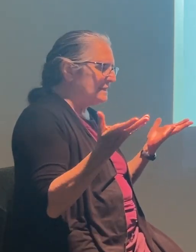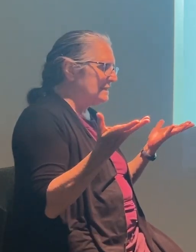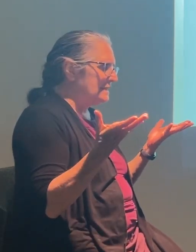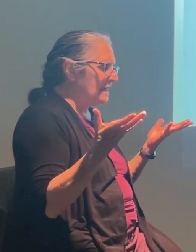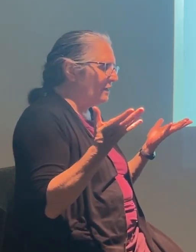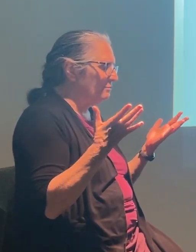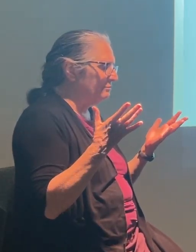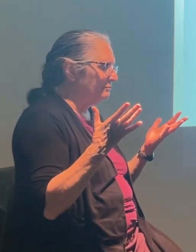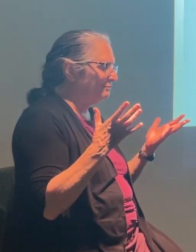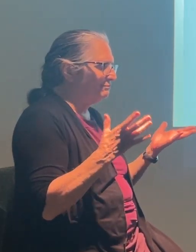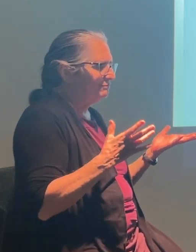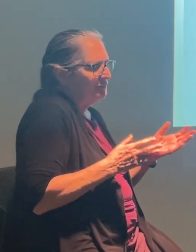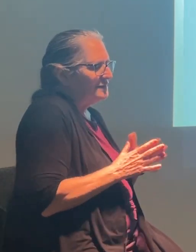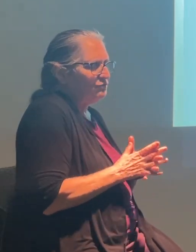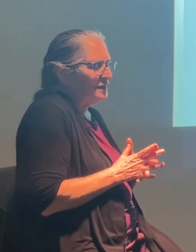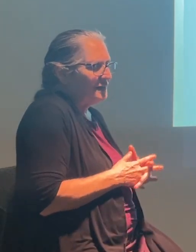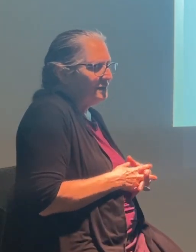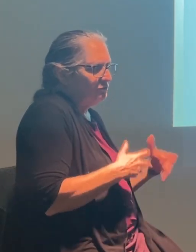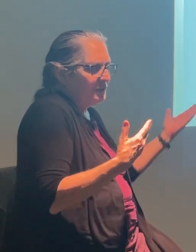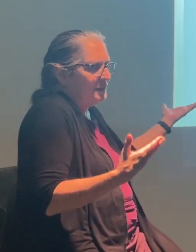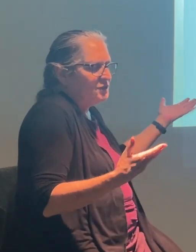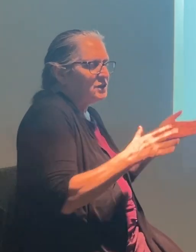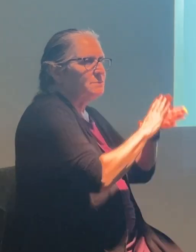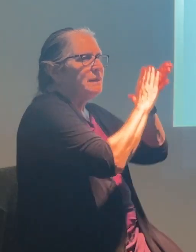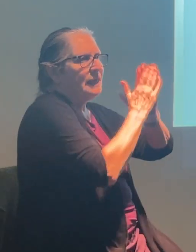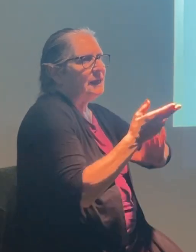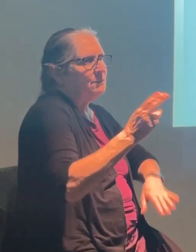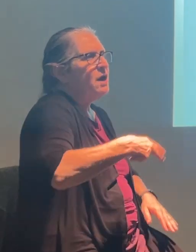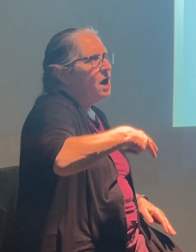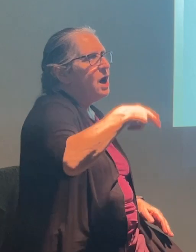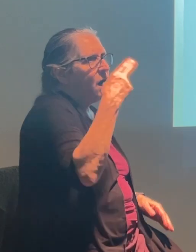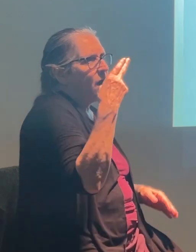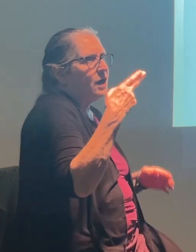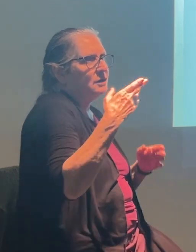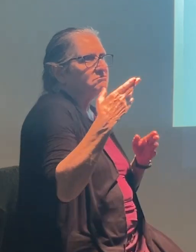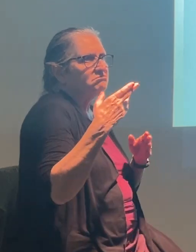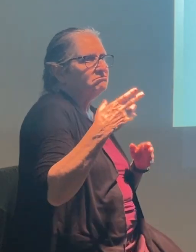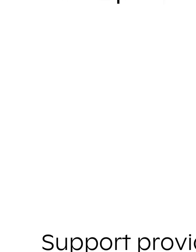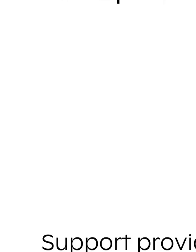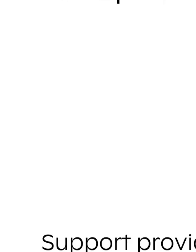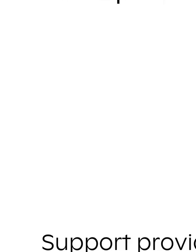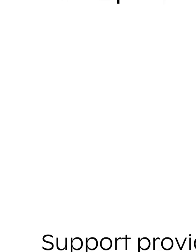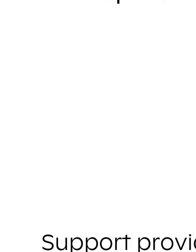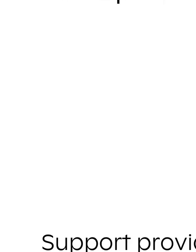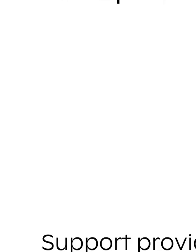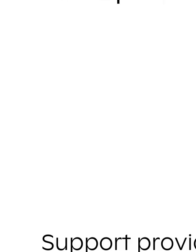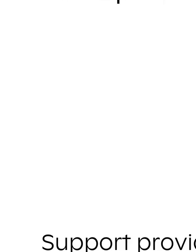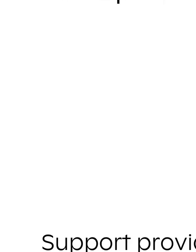just high-end photography, which is now considered in museum something to be shown.